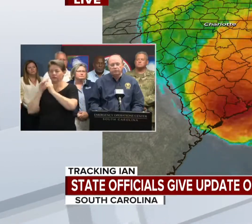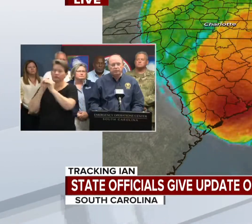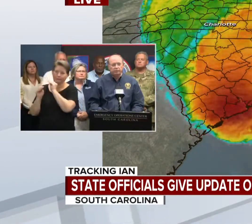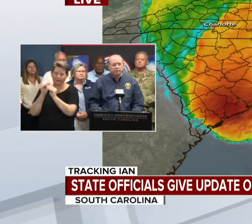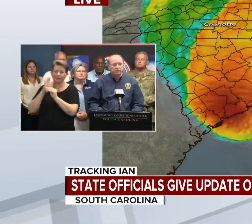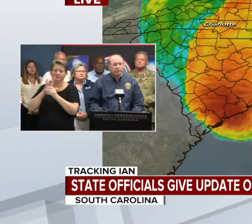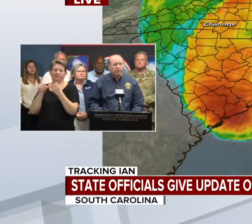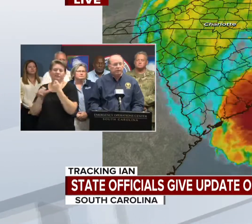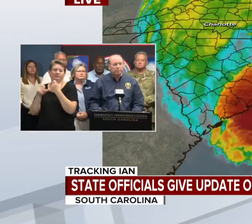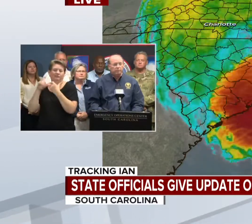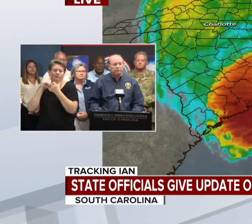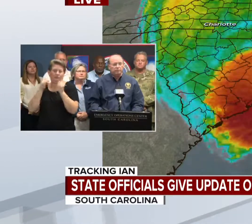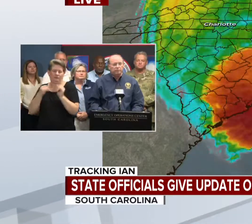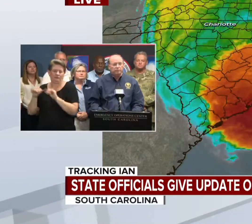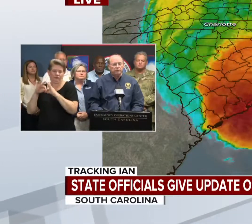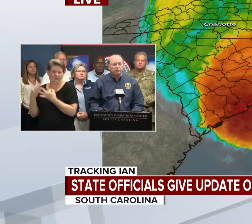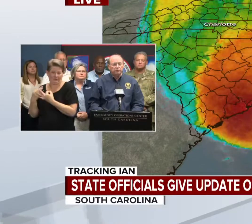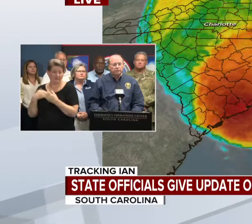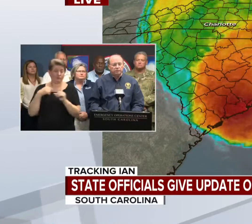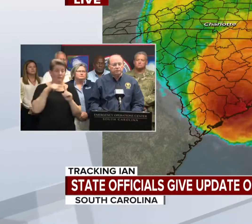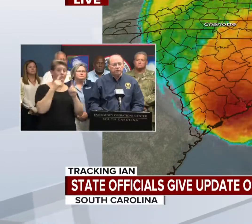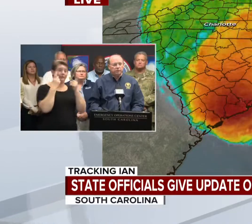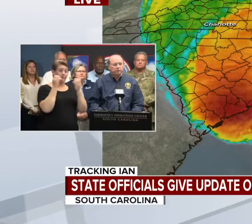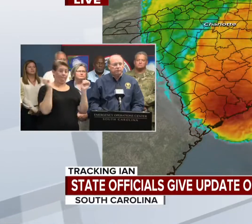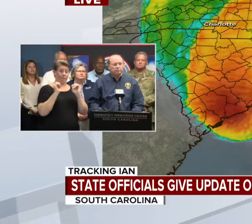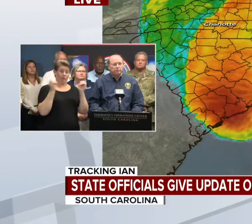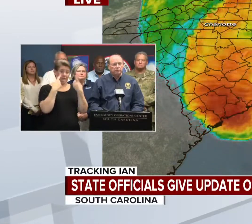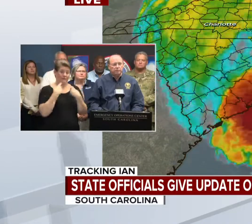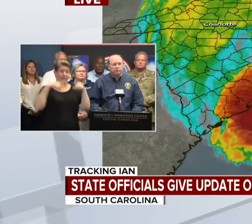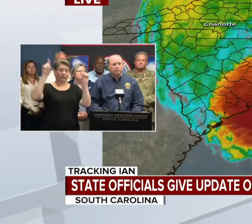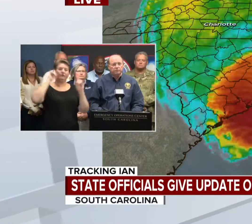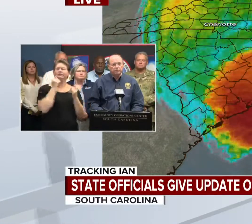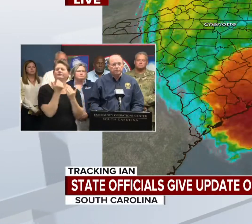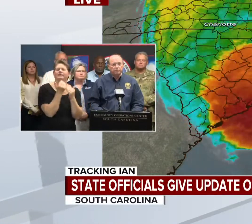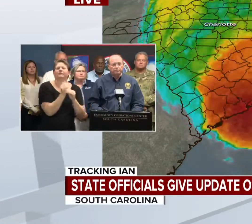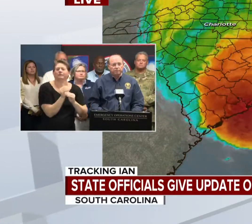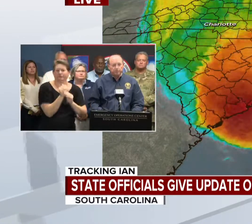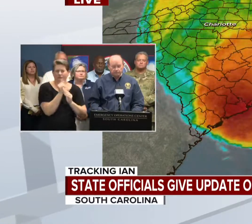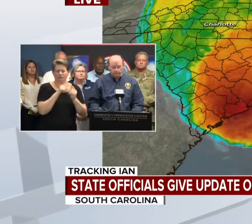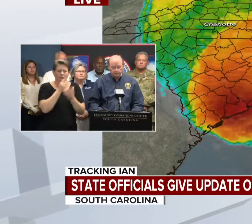individuals and families. So the emergency declaration is fairly limited, but it does give us